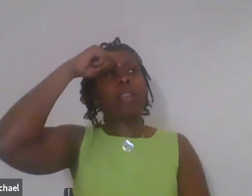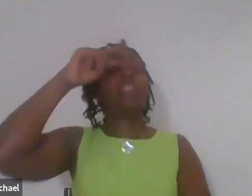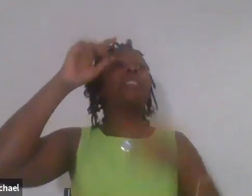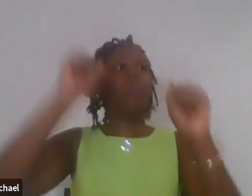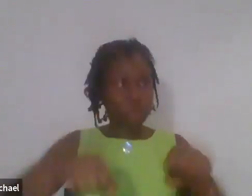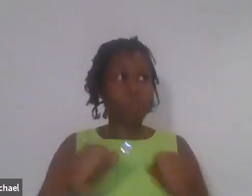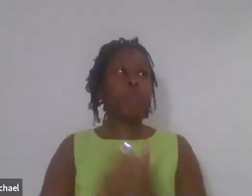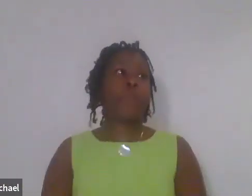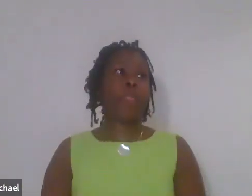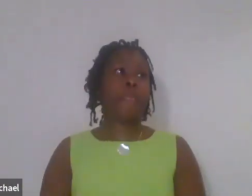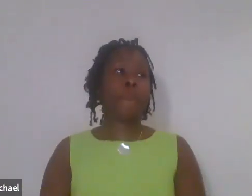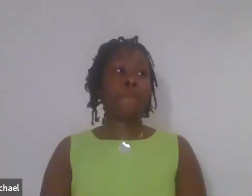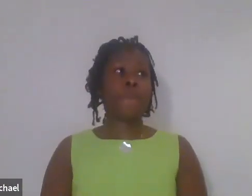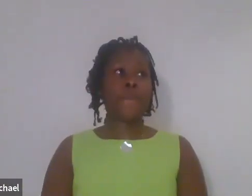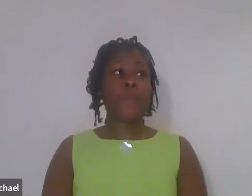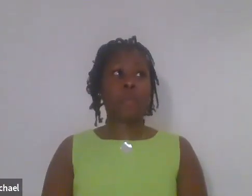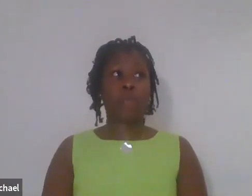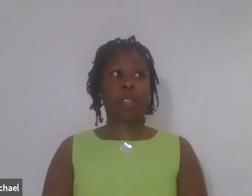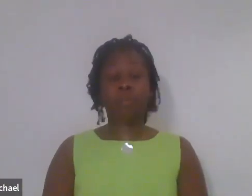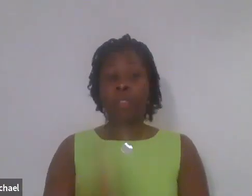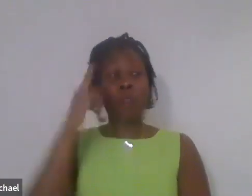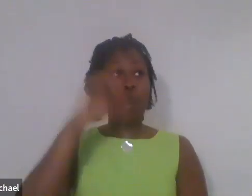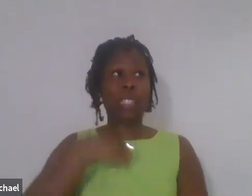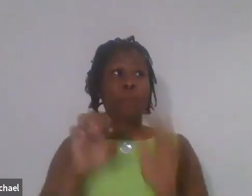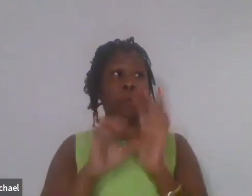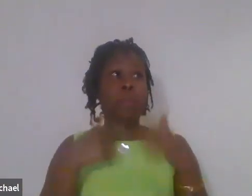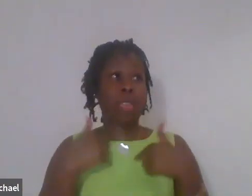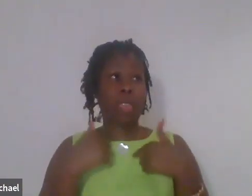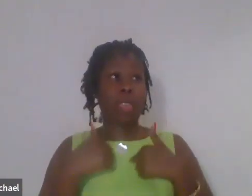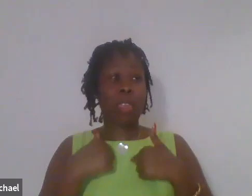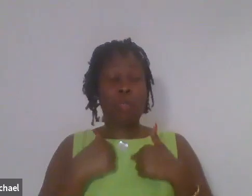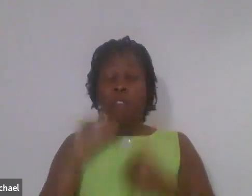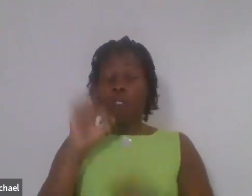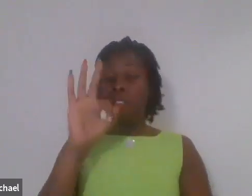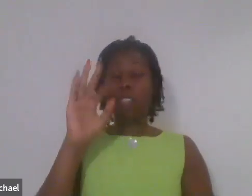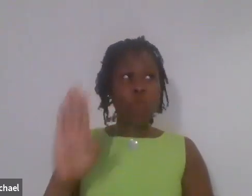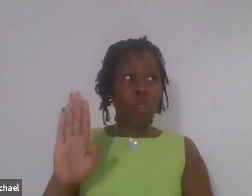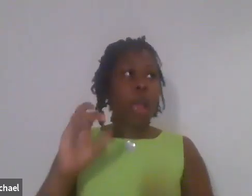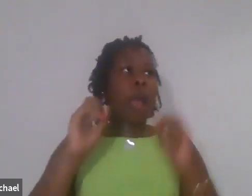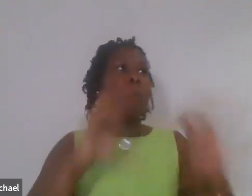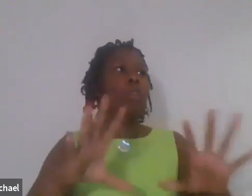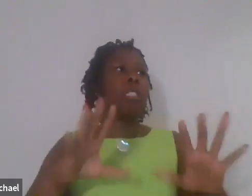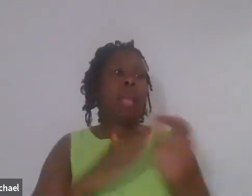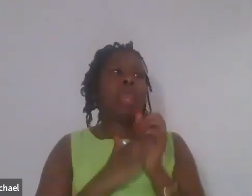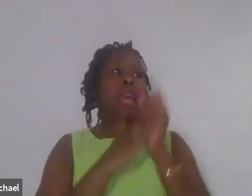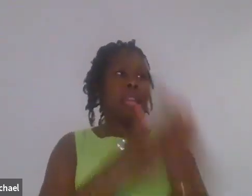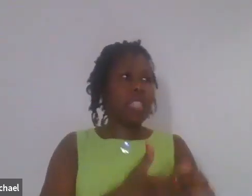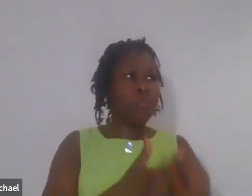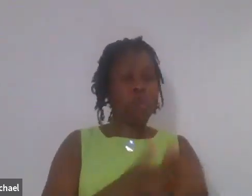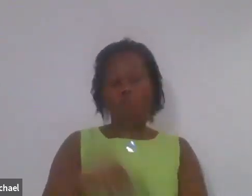wisely, as wise as possible. For example, Facebook, I post sometimes